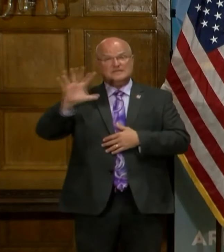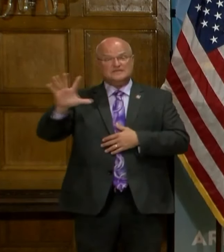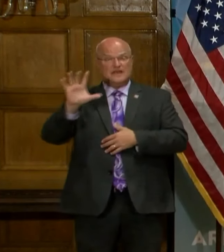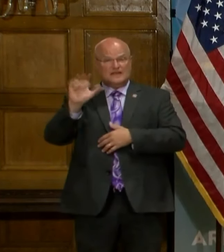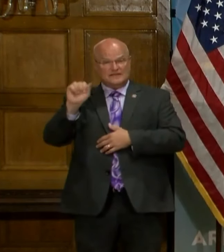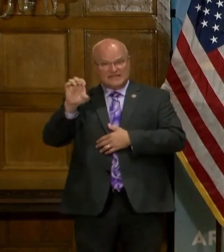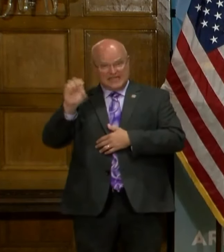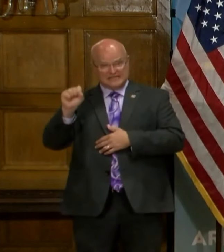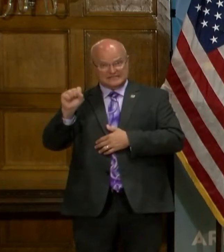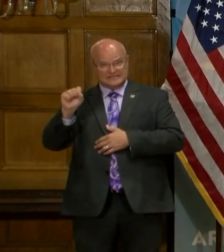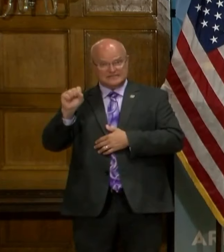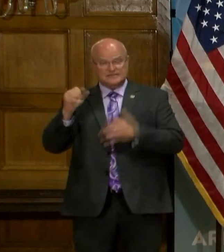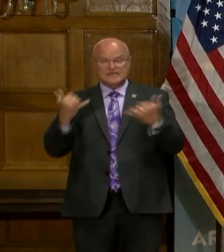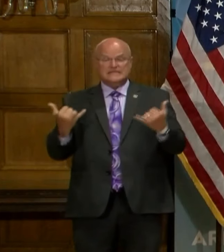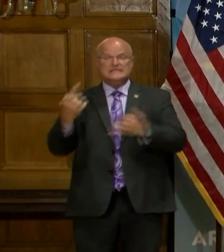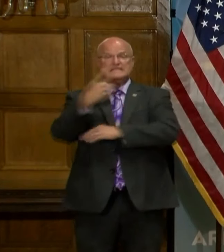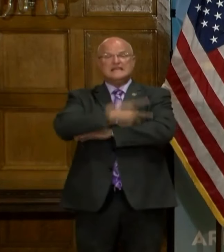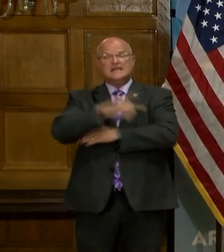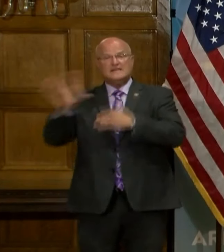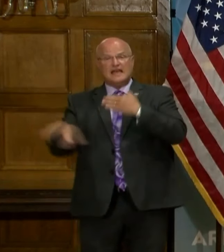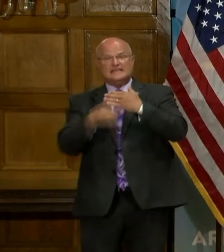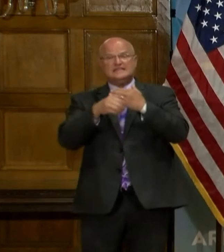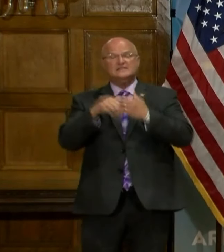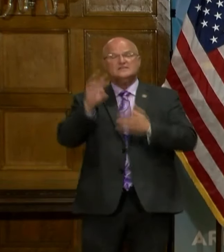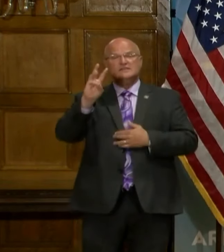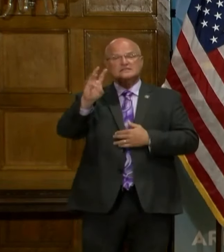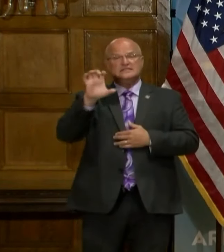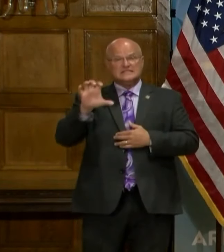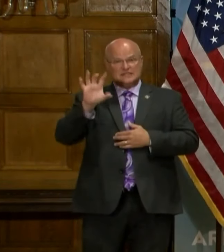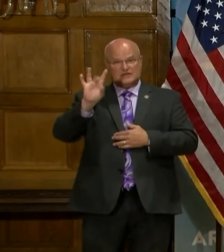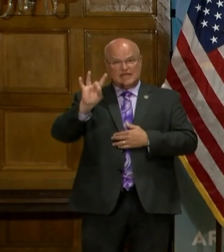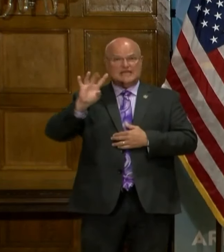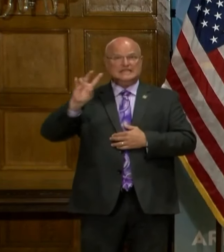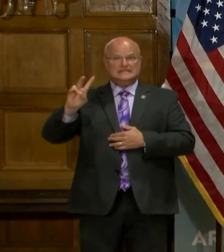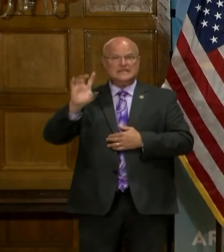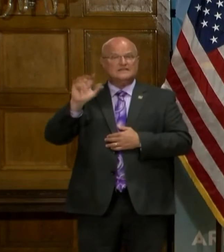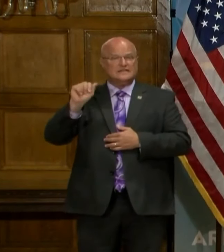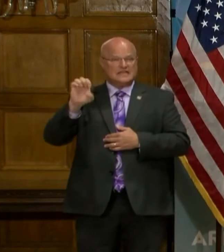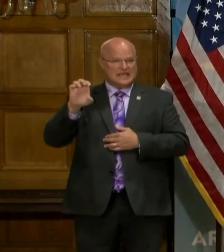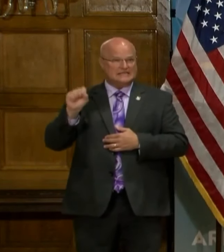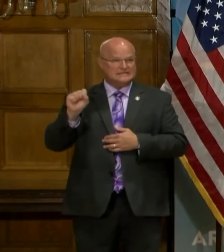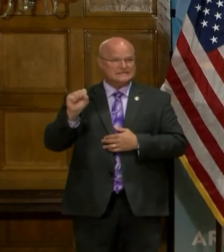17,375 cases. Today we have an additional 687 cases.